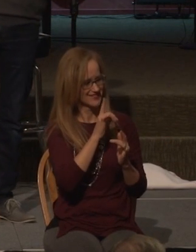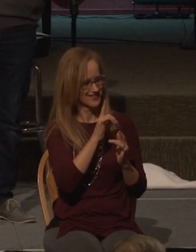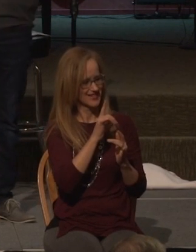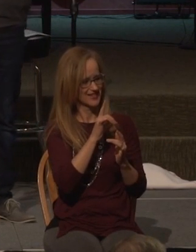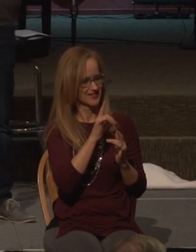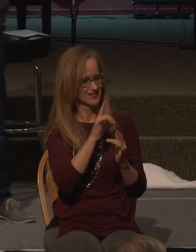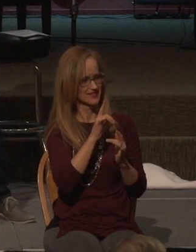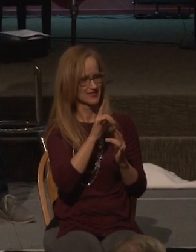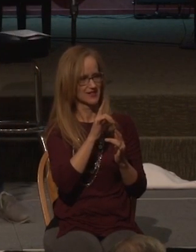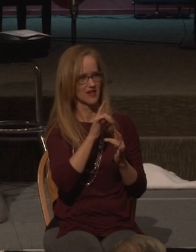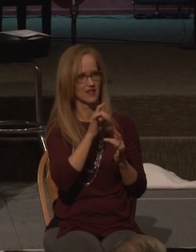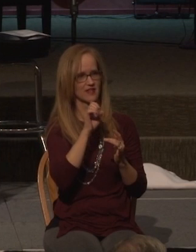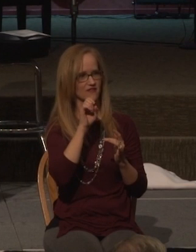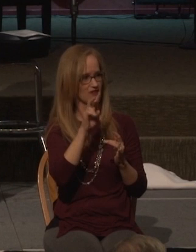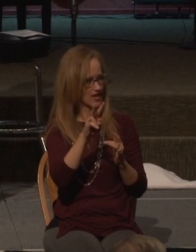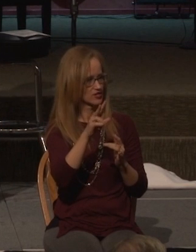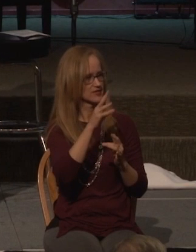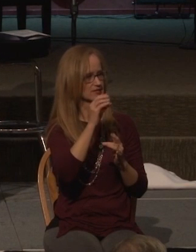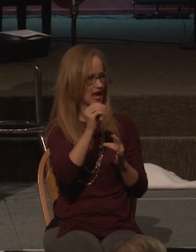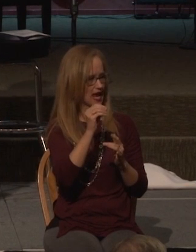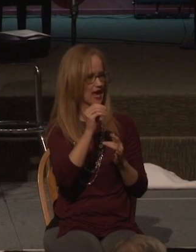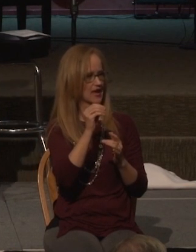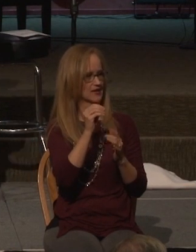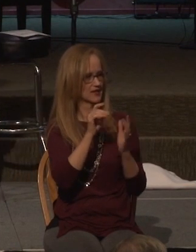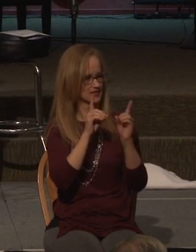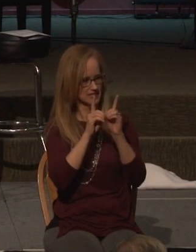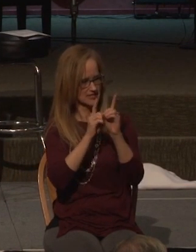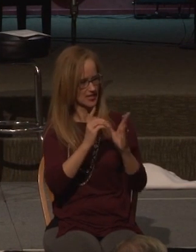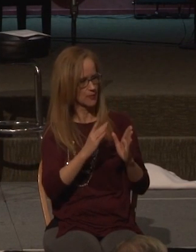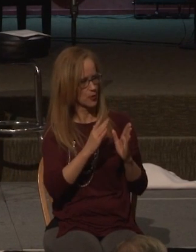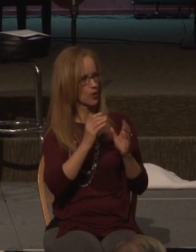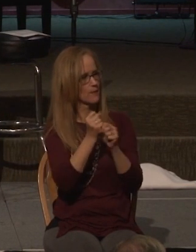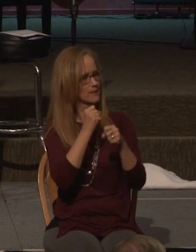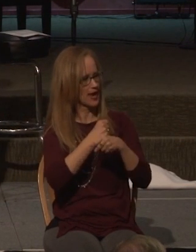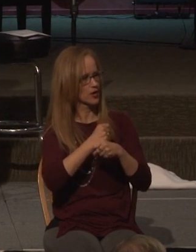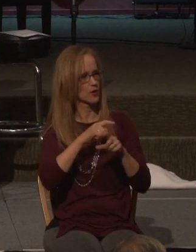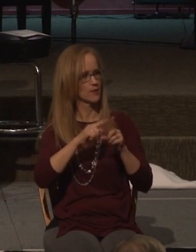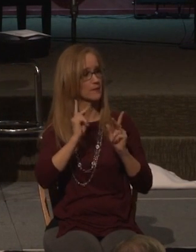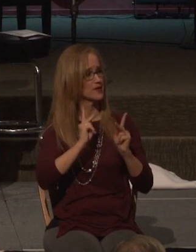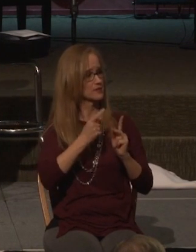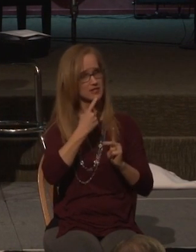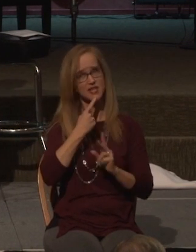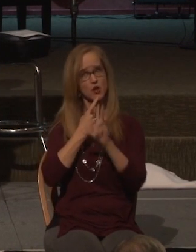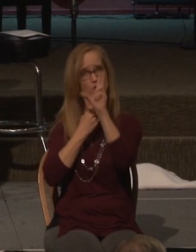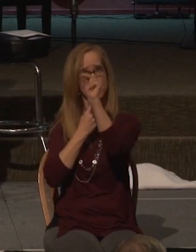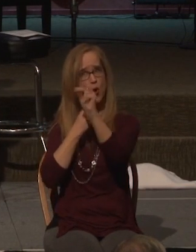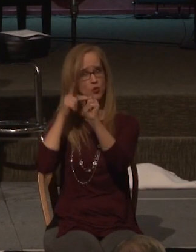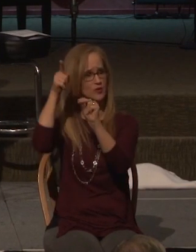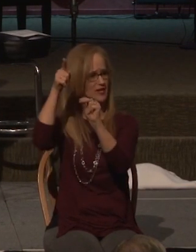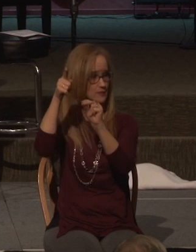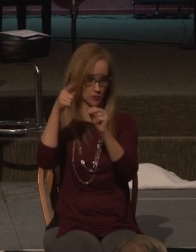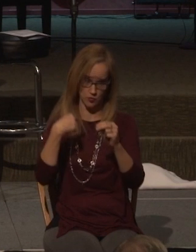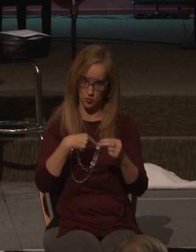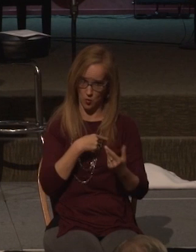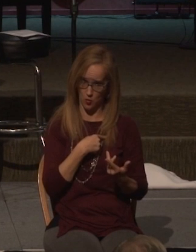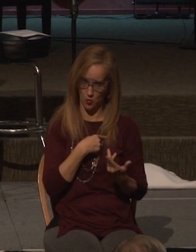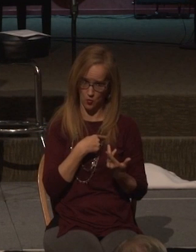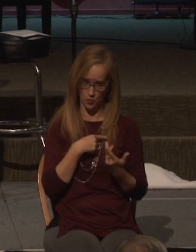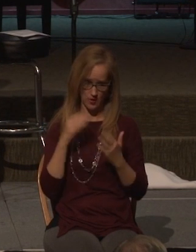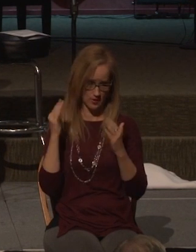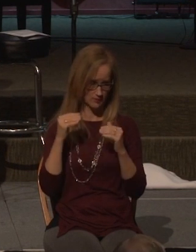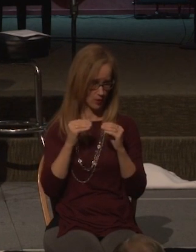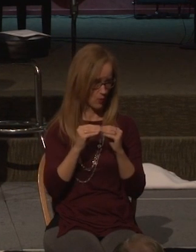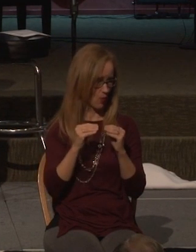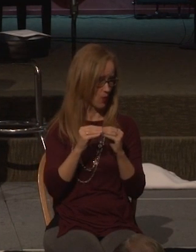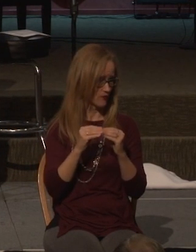master evangelist and disciple maker, and yet people said no to him. Why would we expect anything more of